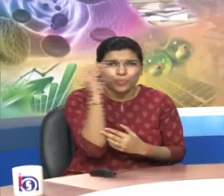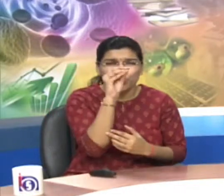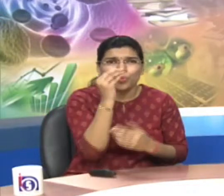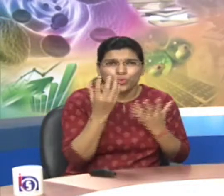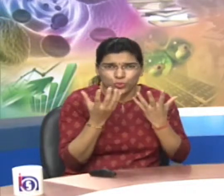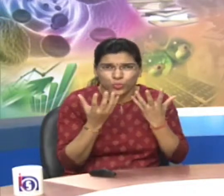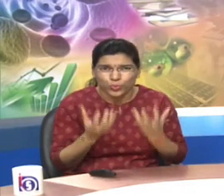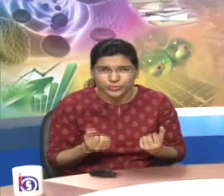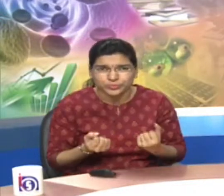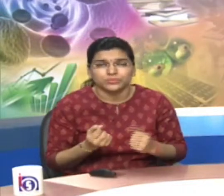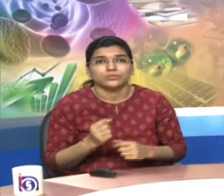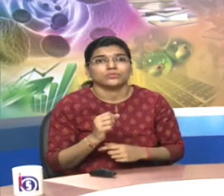inserted the data, and